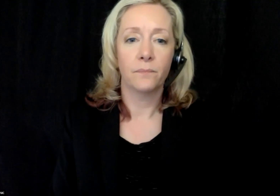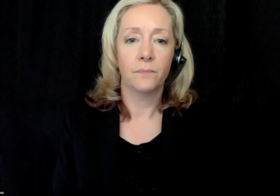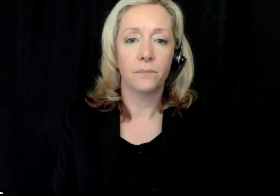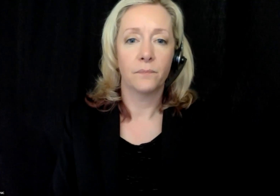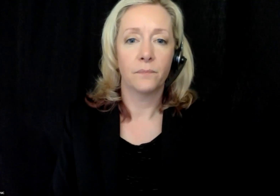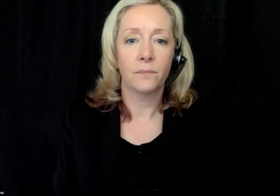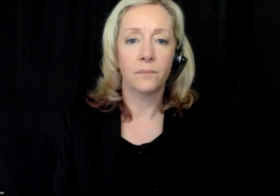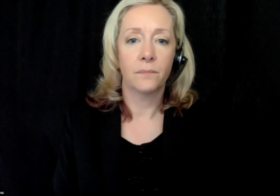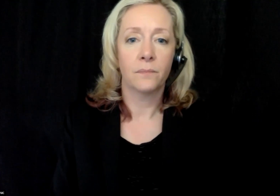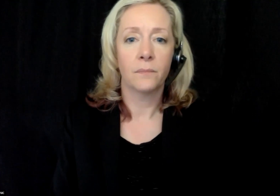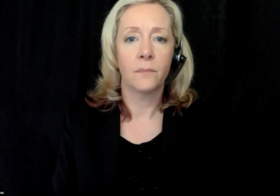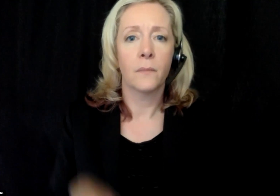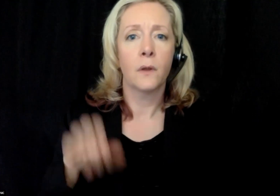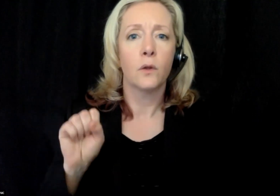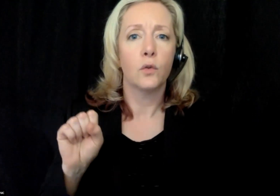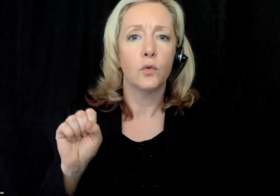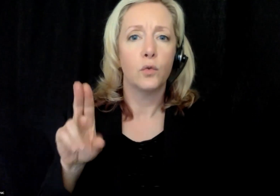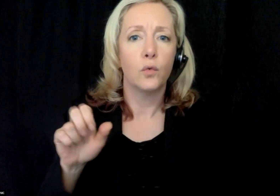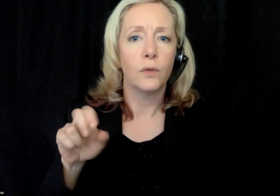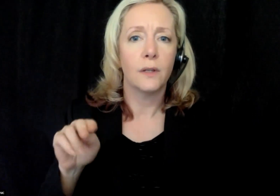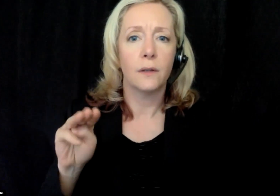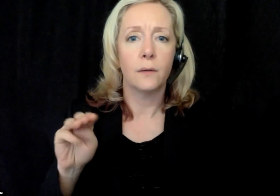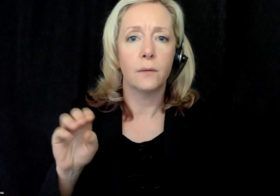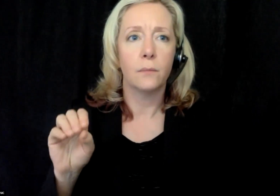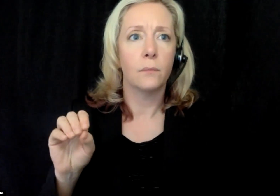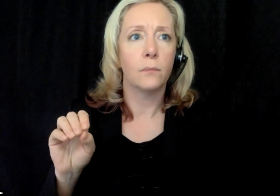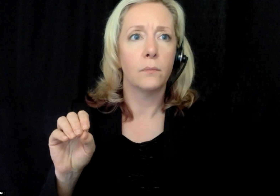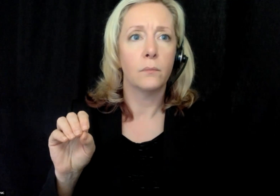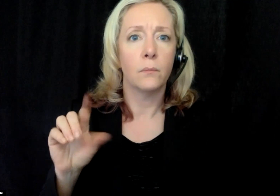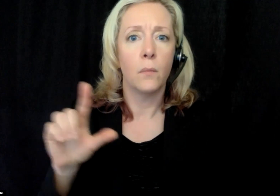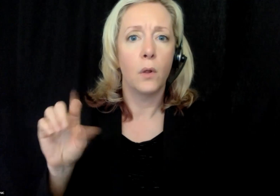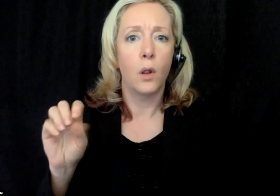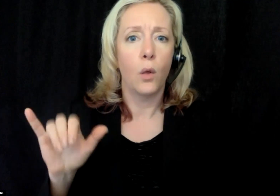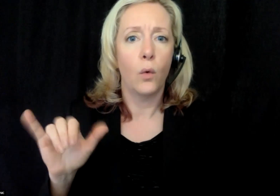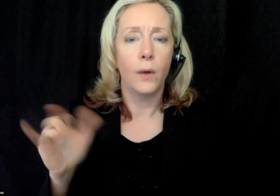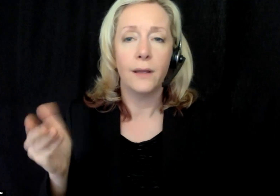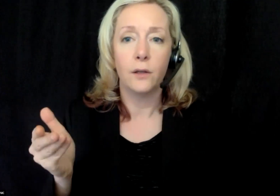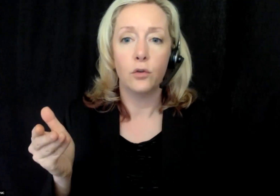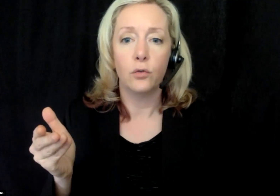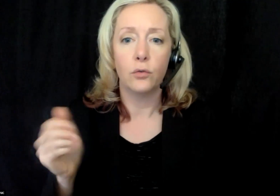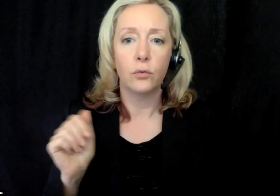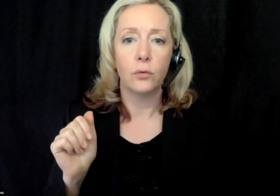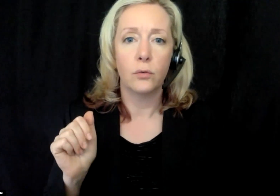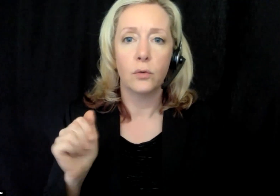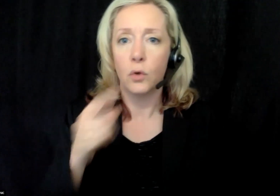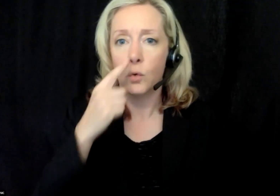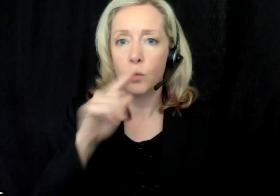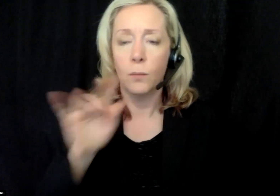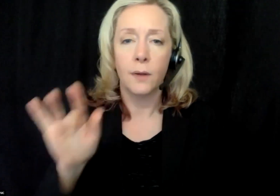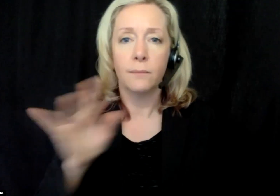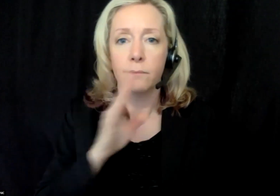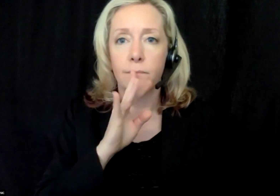Is Susan Malloy on the call? Susie? Susie? Could you unmute